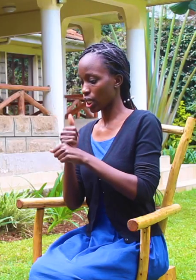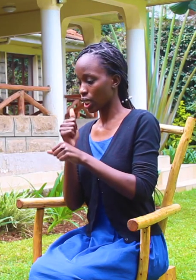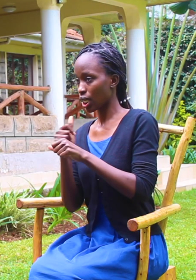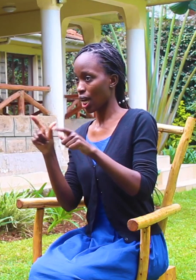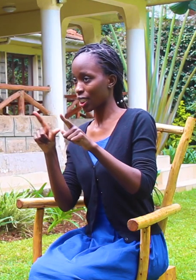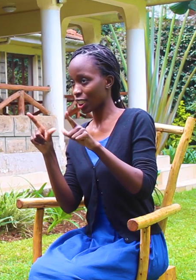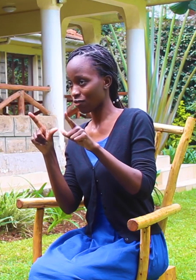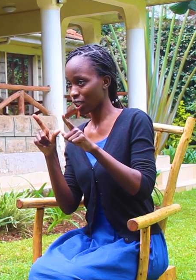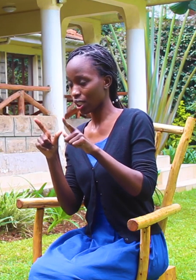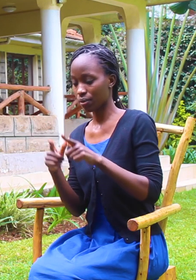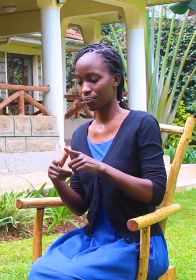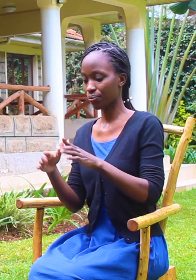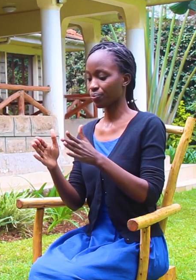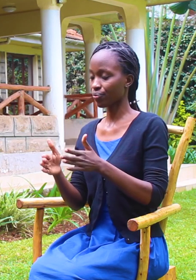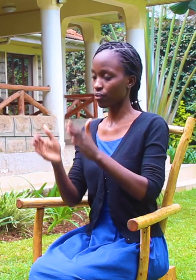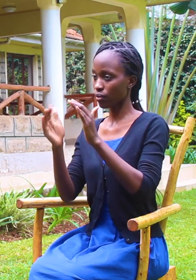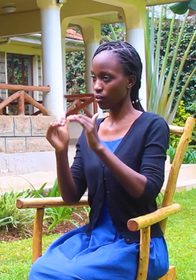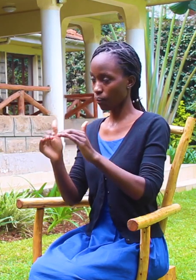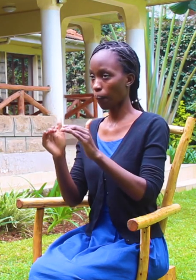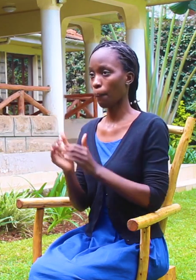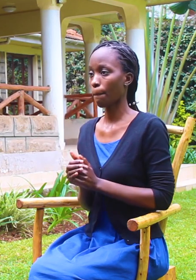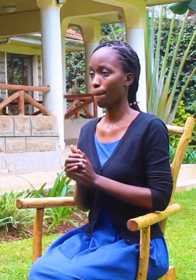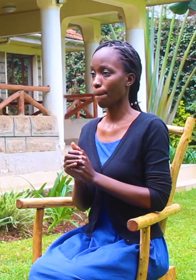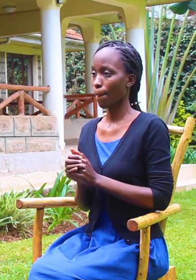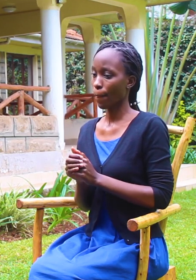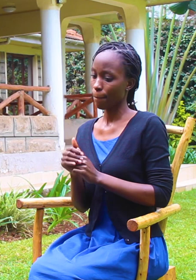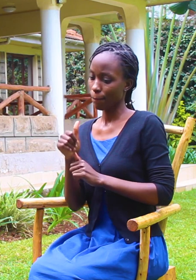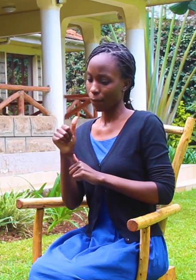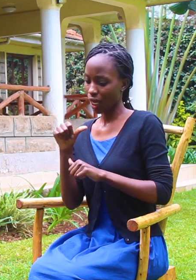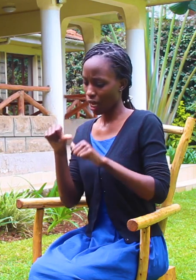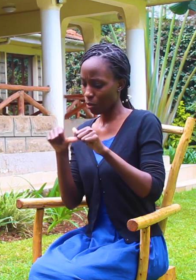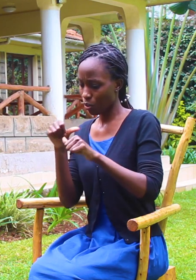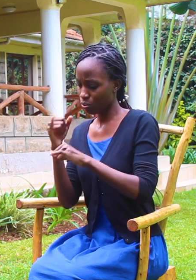Coming to the issue of job search,